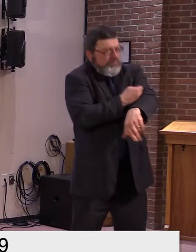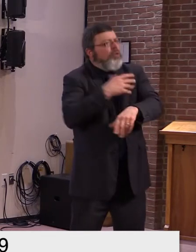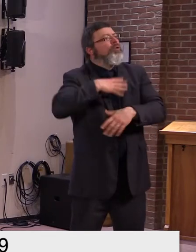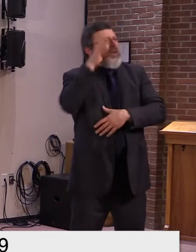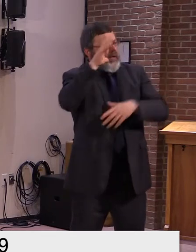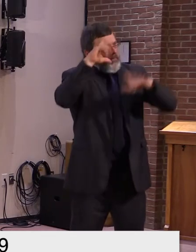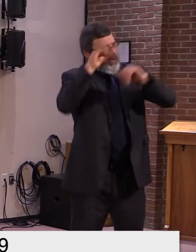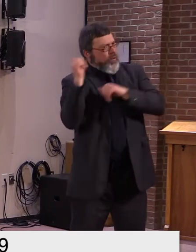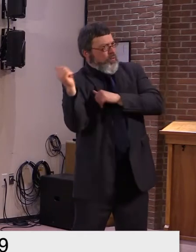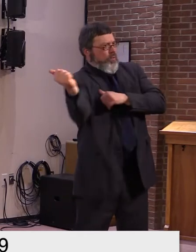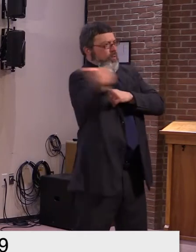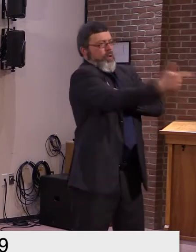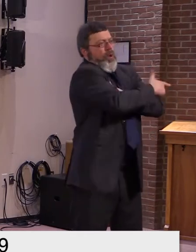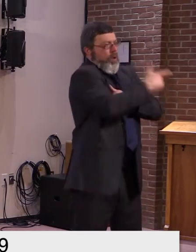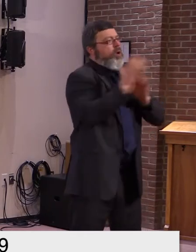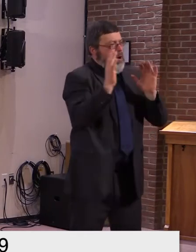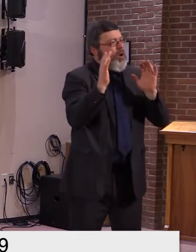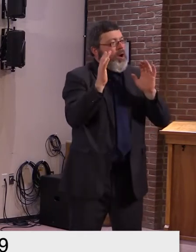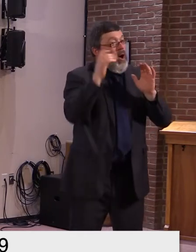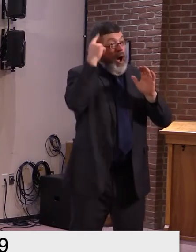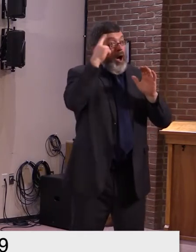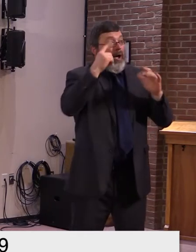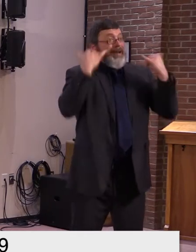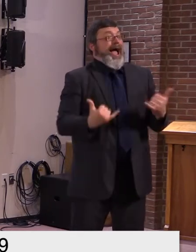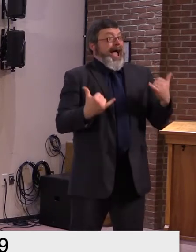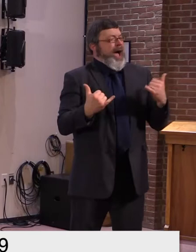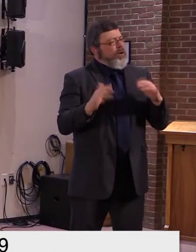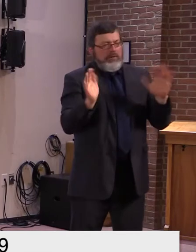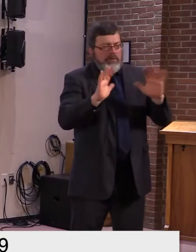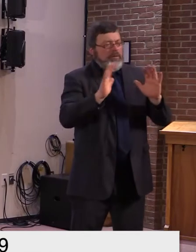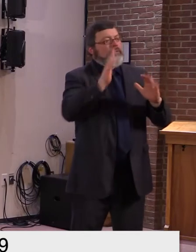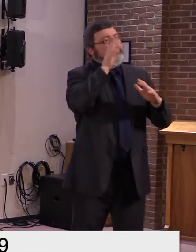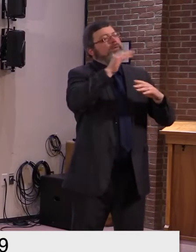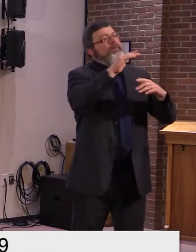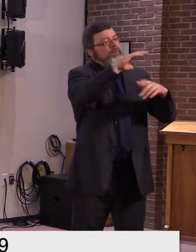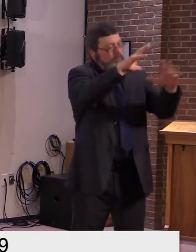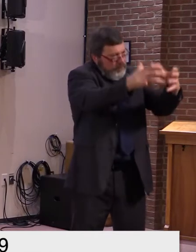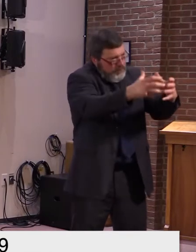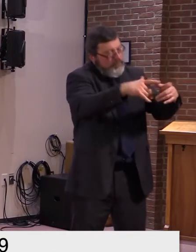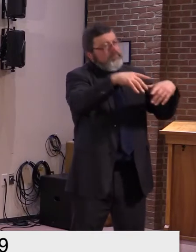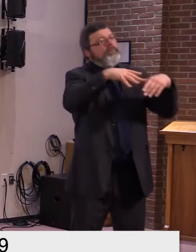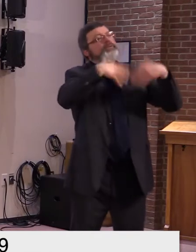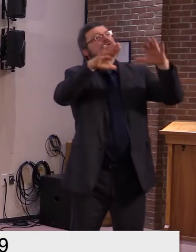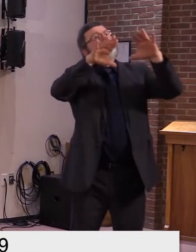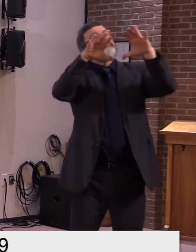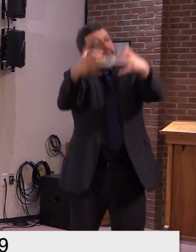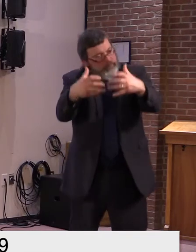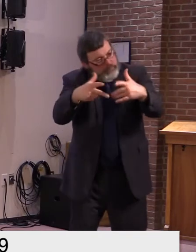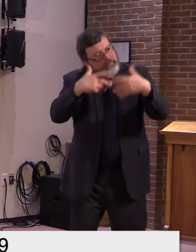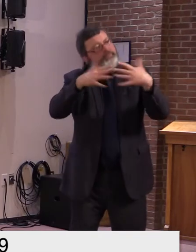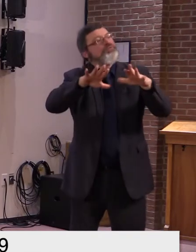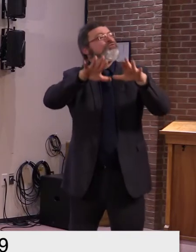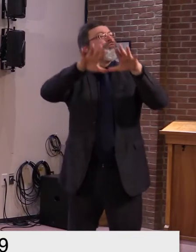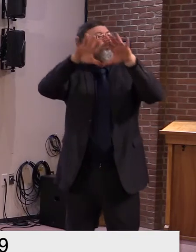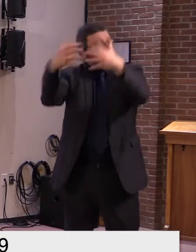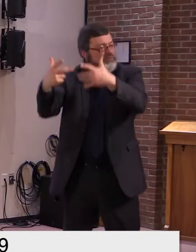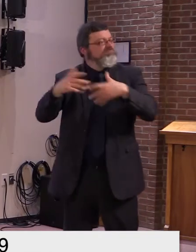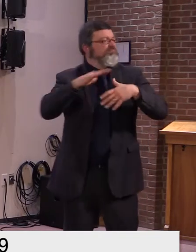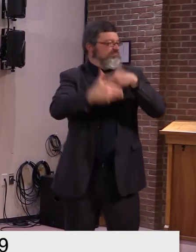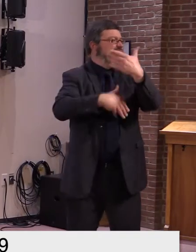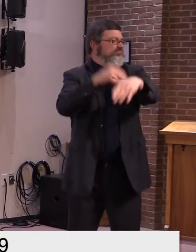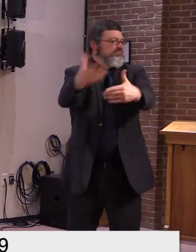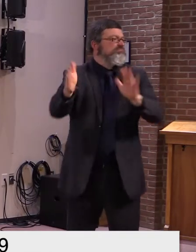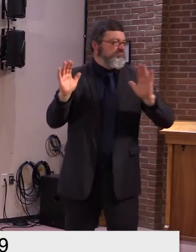And it took us a while in Washington to supplement the aid package that is absolutely essential so